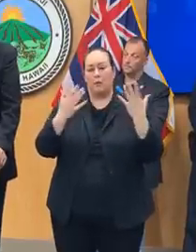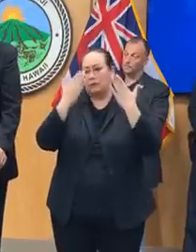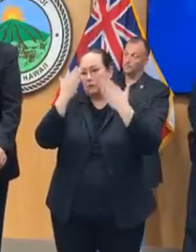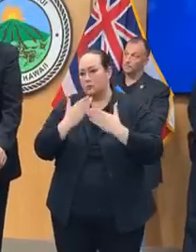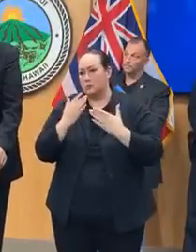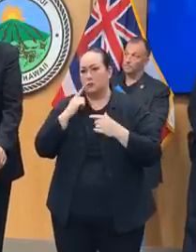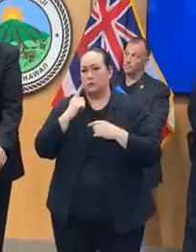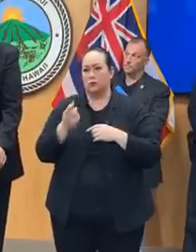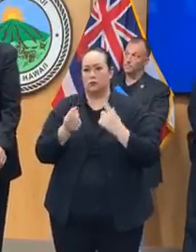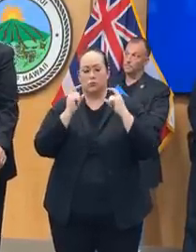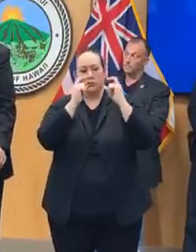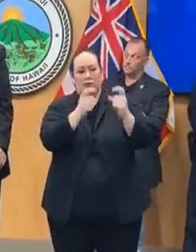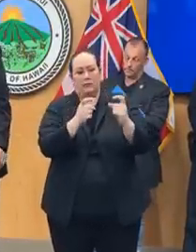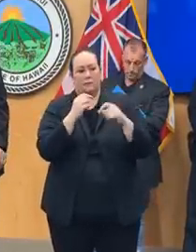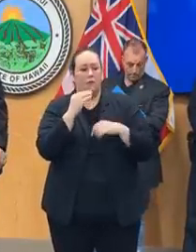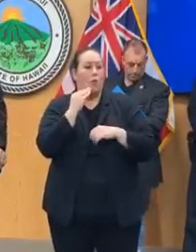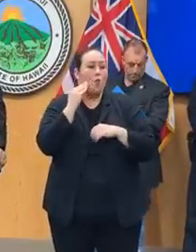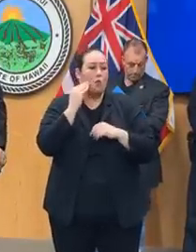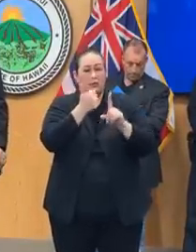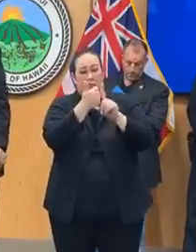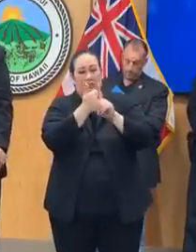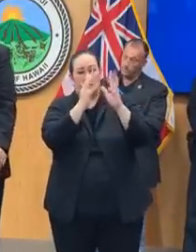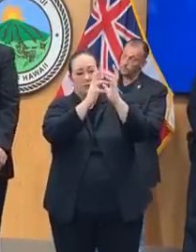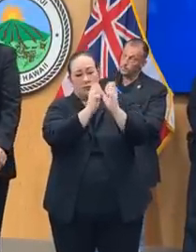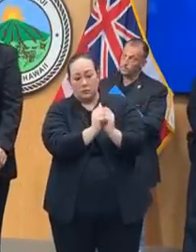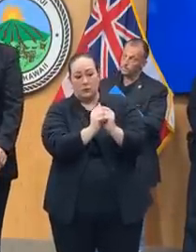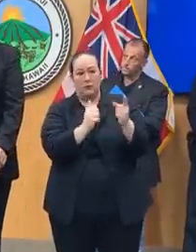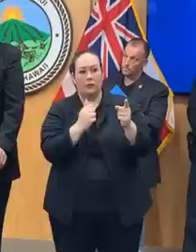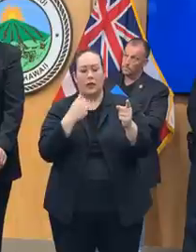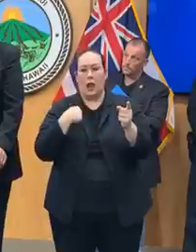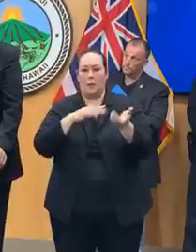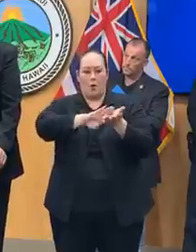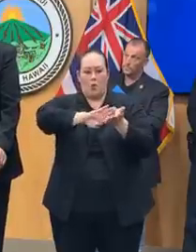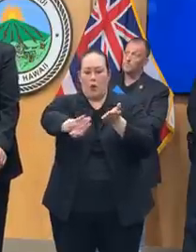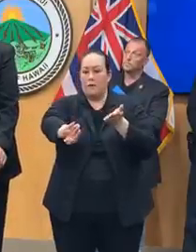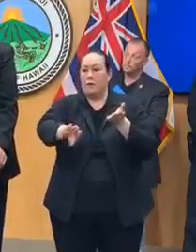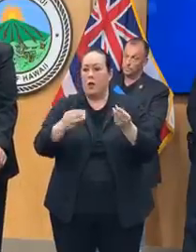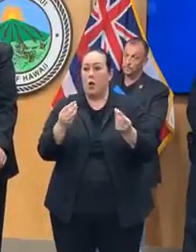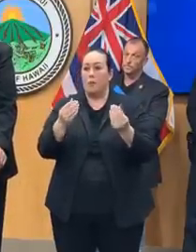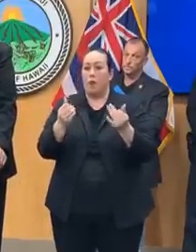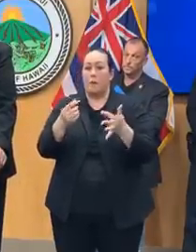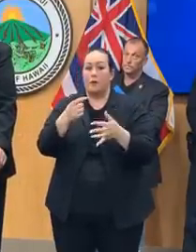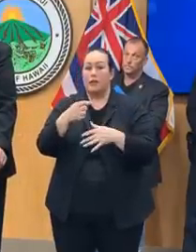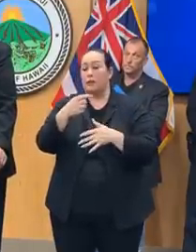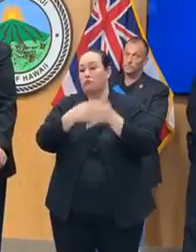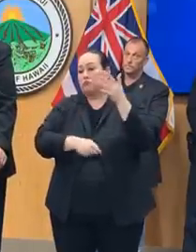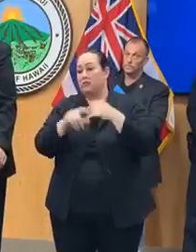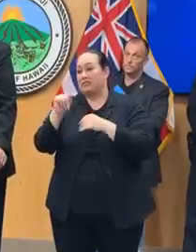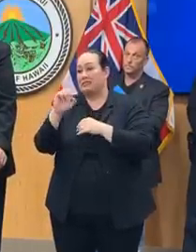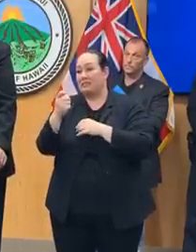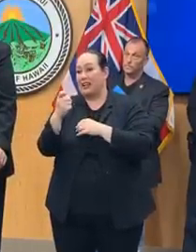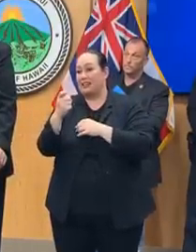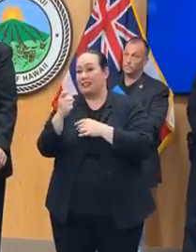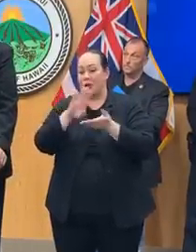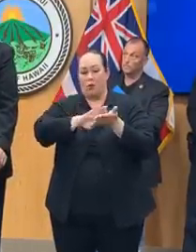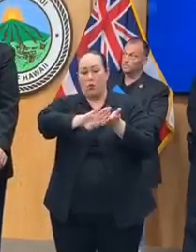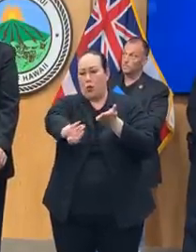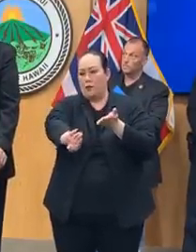relief to those homes that were destroyed, I'm authorizing waiving property taxes for this year, and that